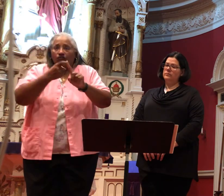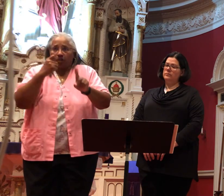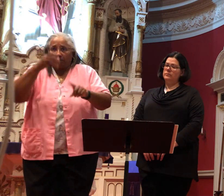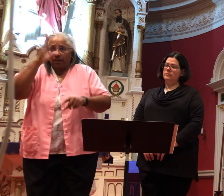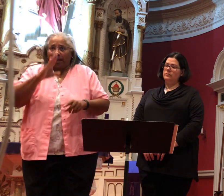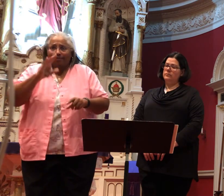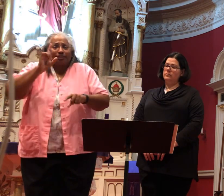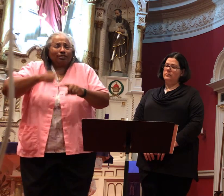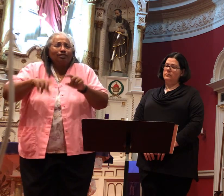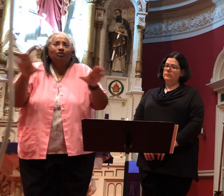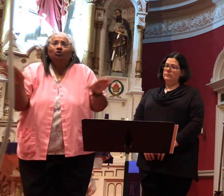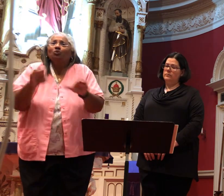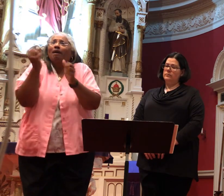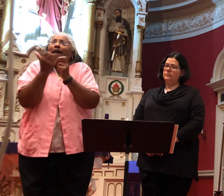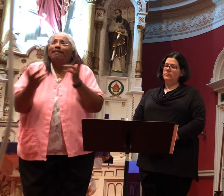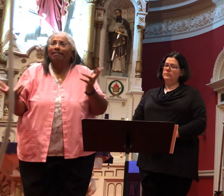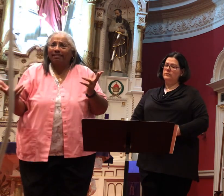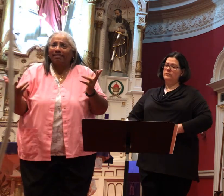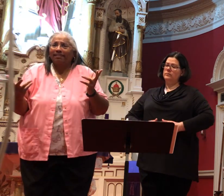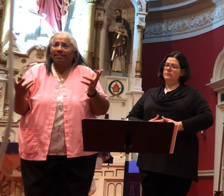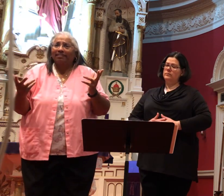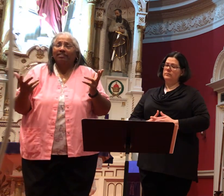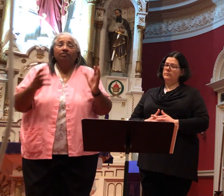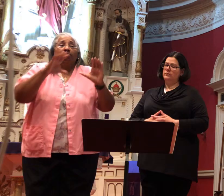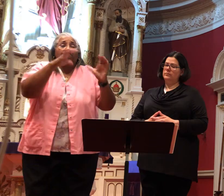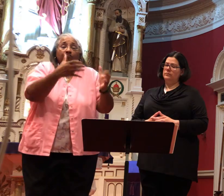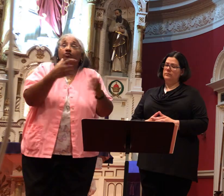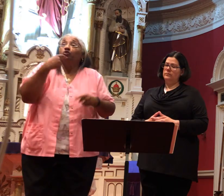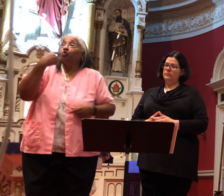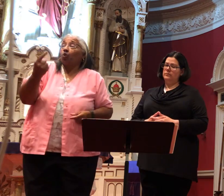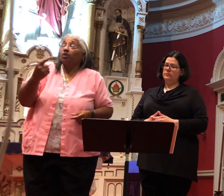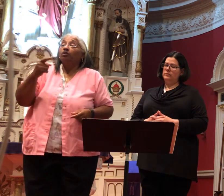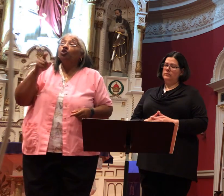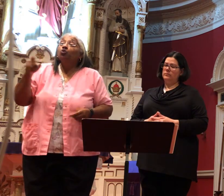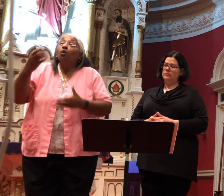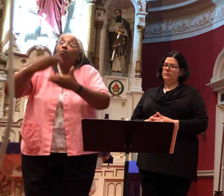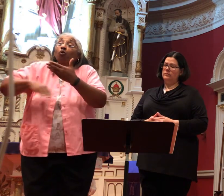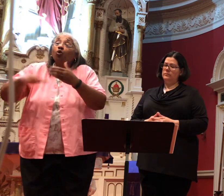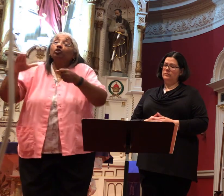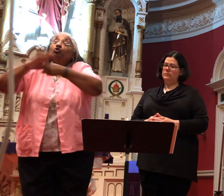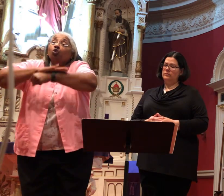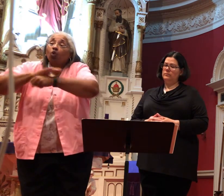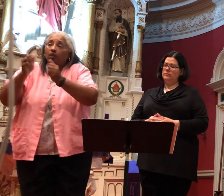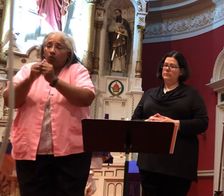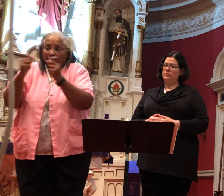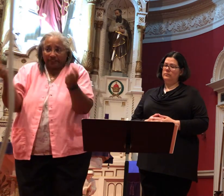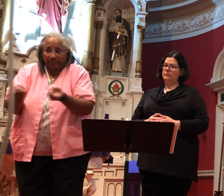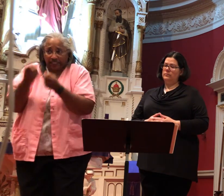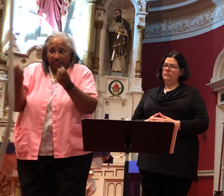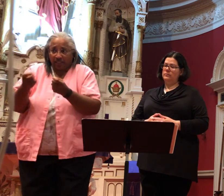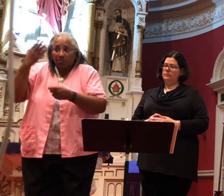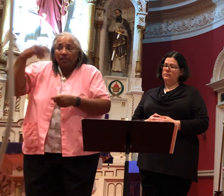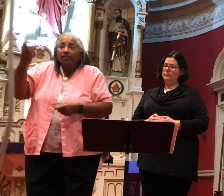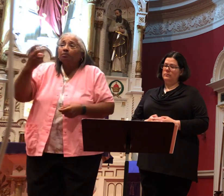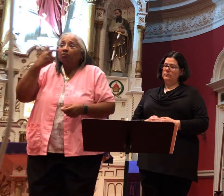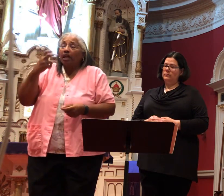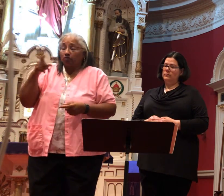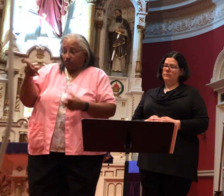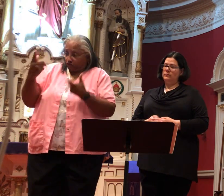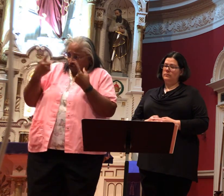They answered and said to him, "You were born totally in sin, And are you trying to teach